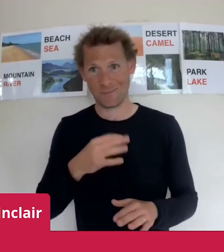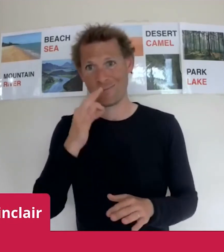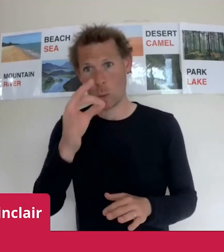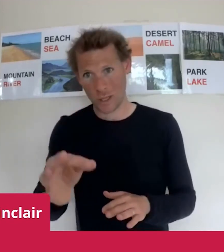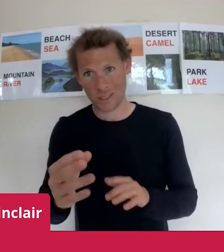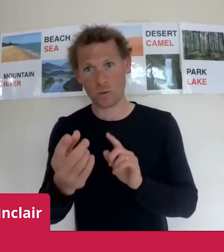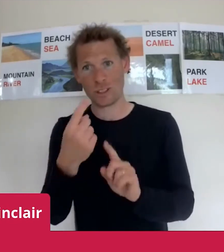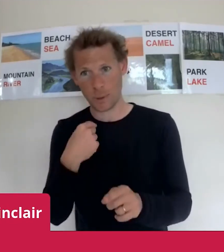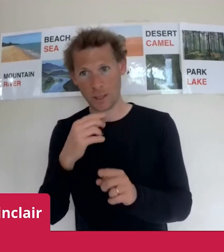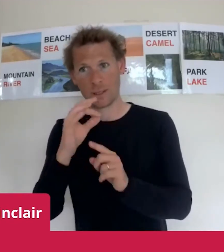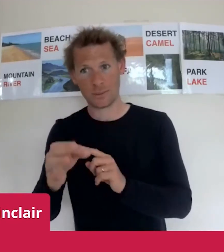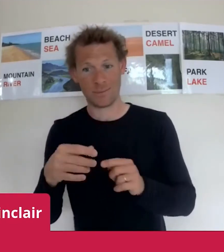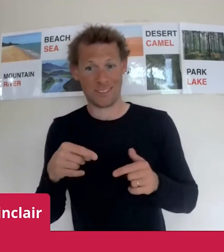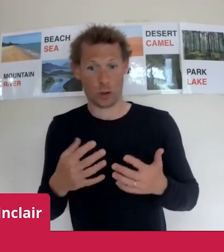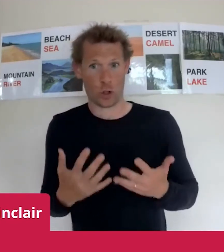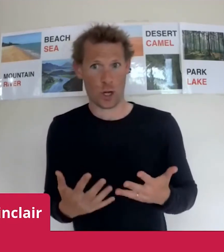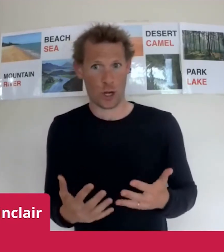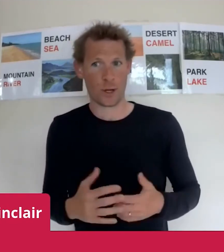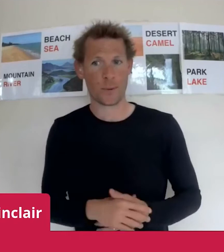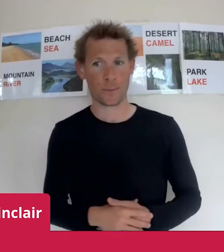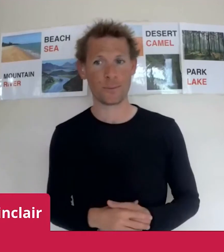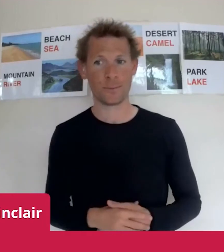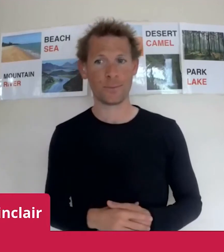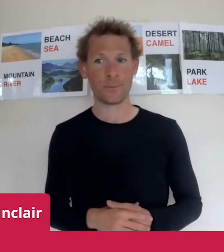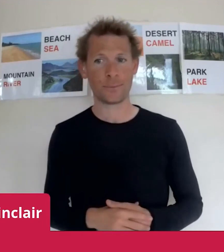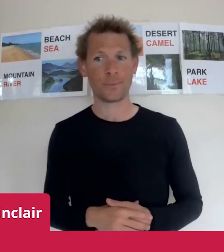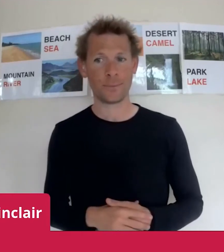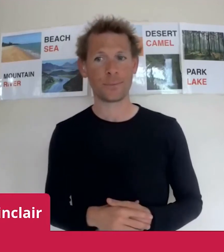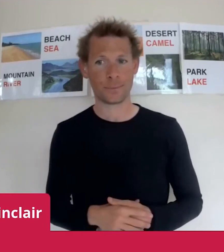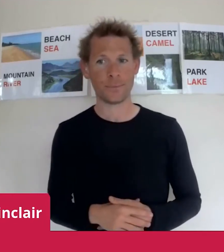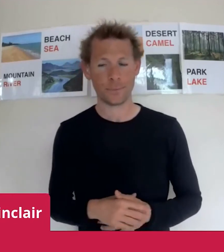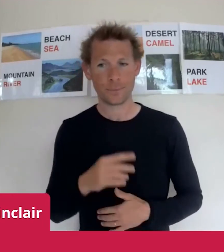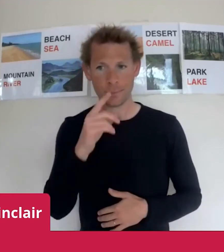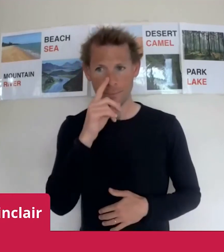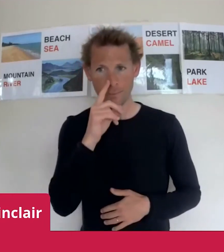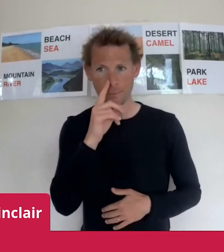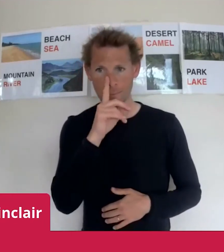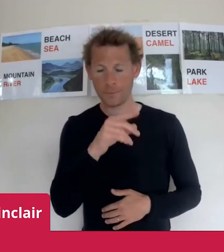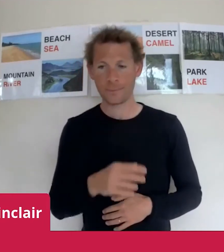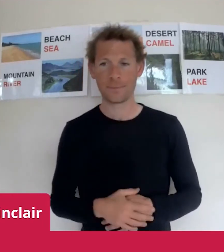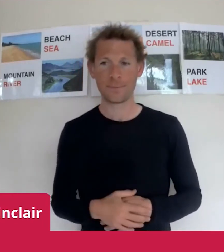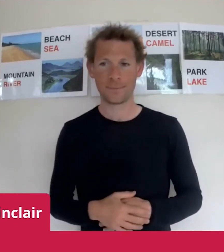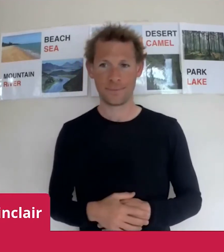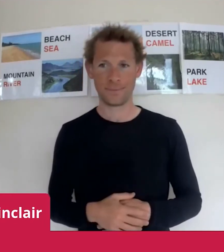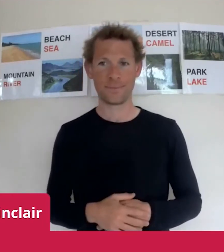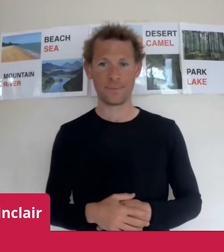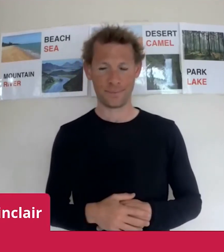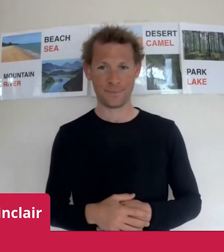this time. So that's all our conversation at this point. That's just what we're doing for now. Okay, ready?